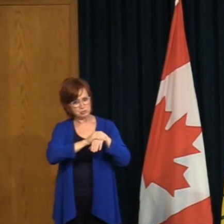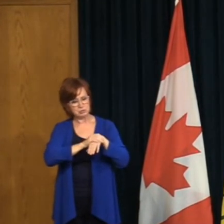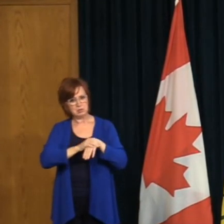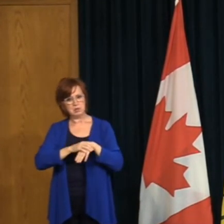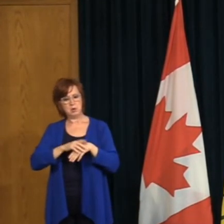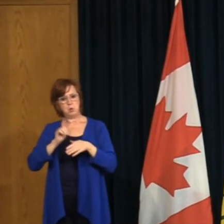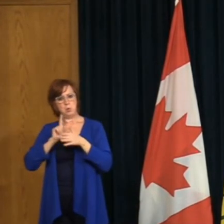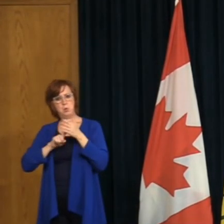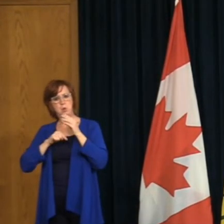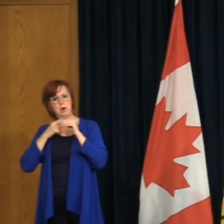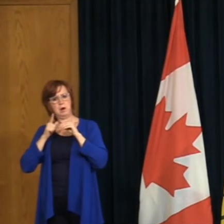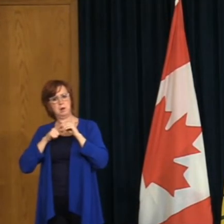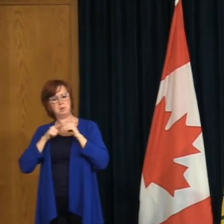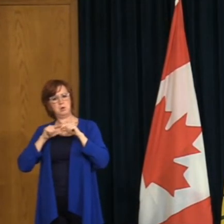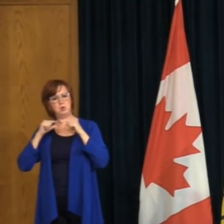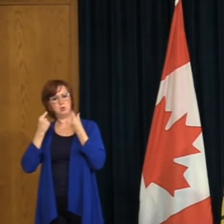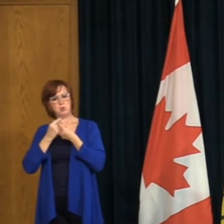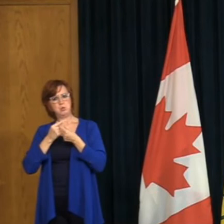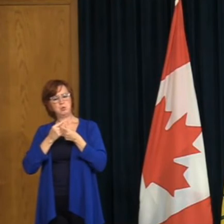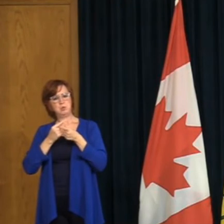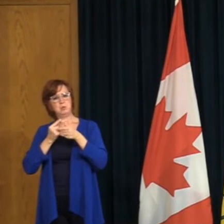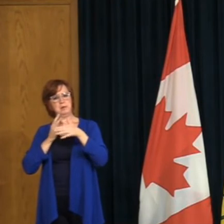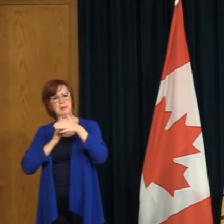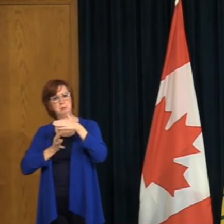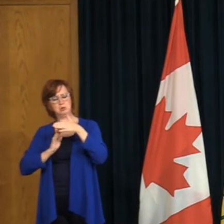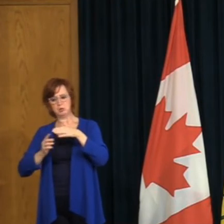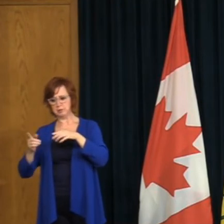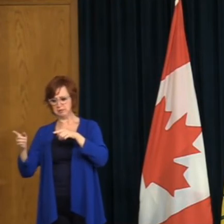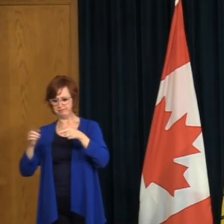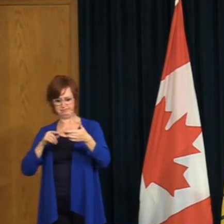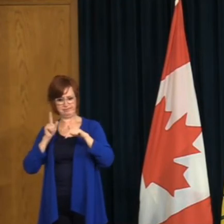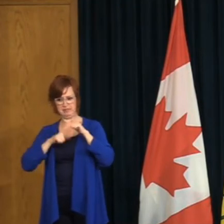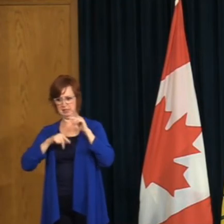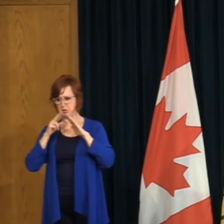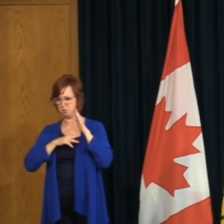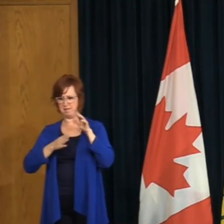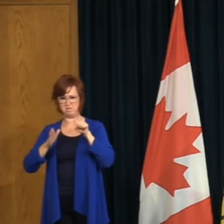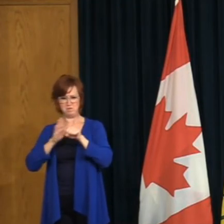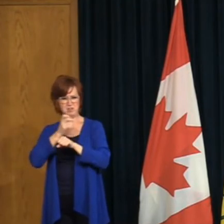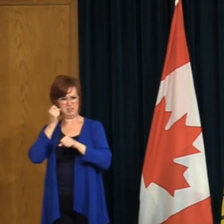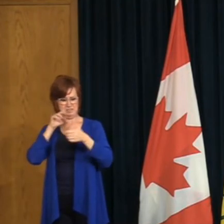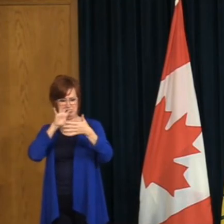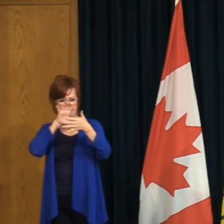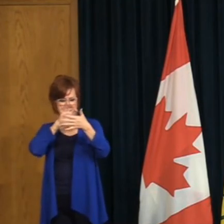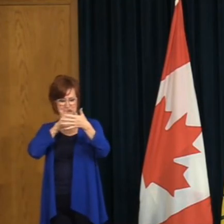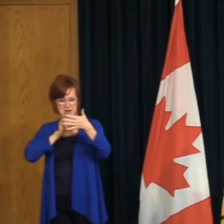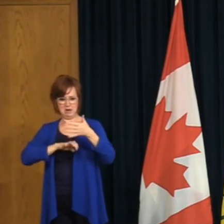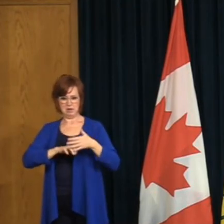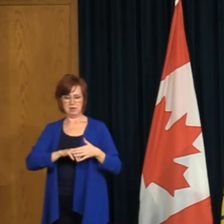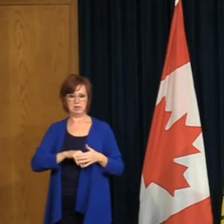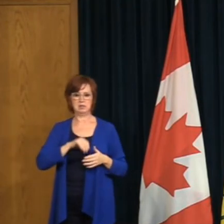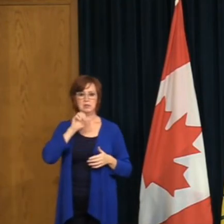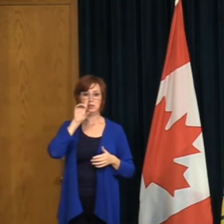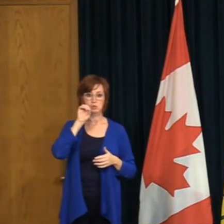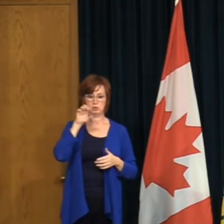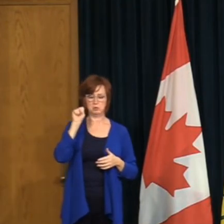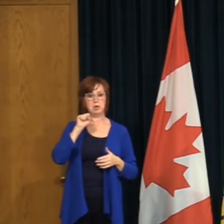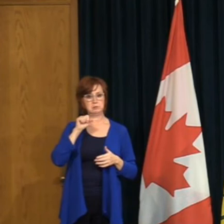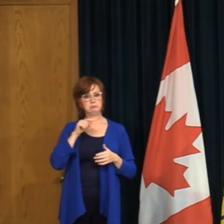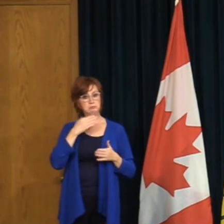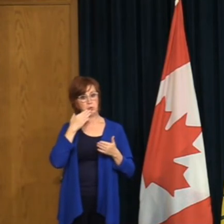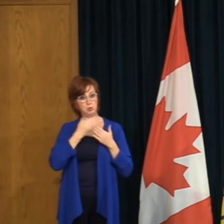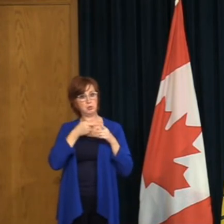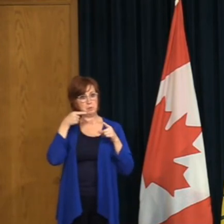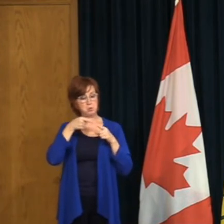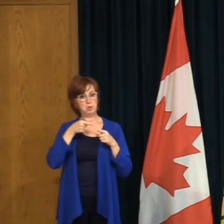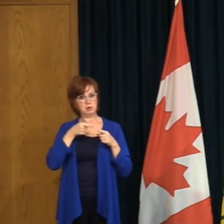provinces that have made some very simple guidelines in other languages. So that's a good comment, and I think we'll look again at